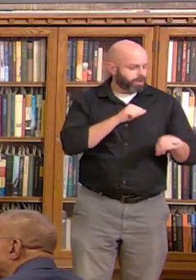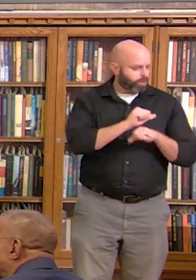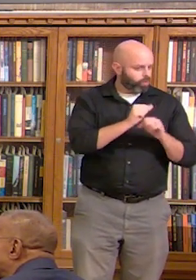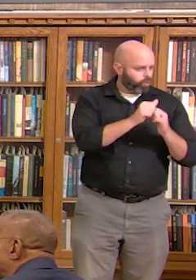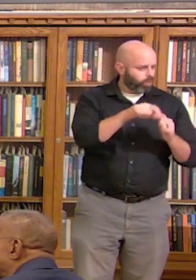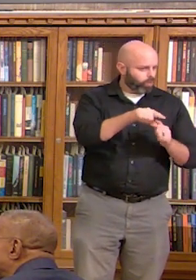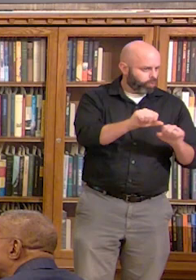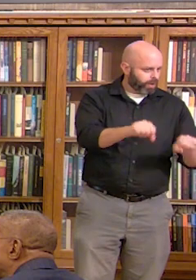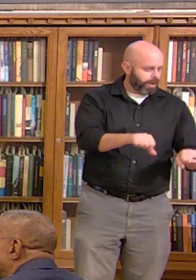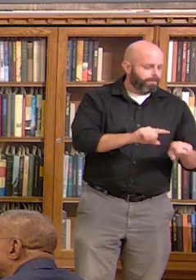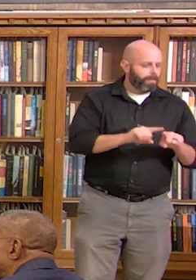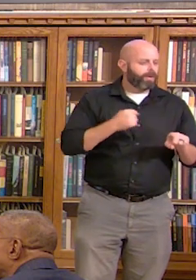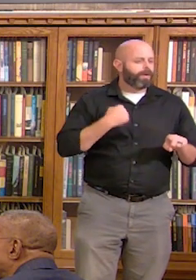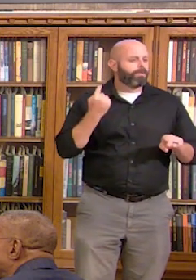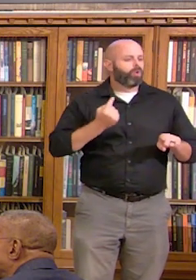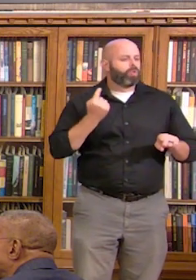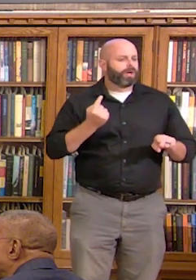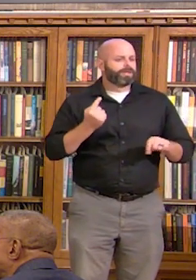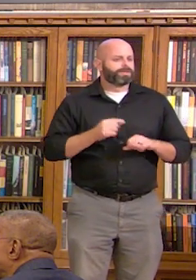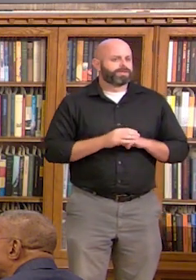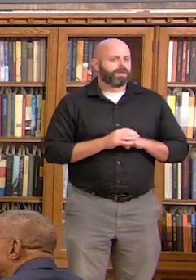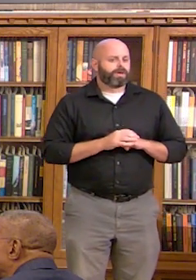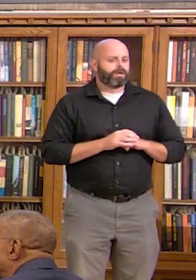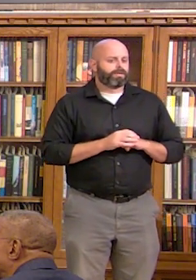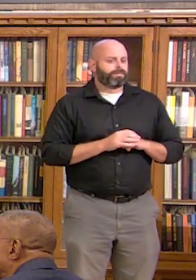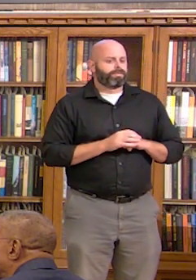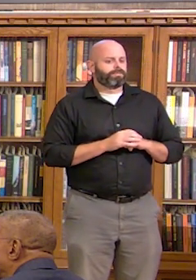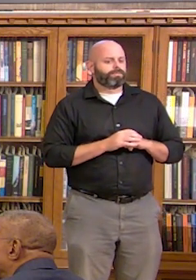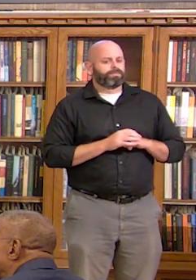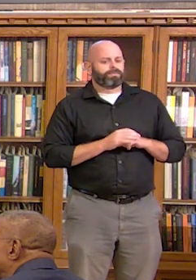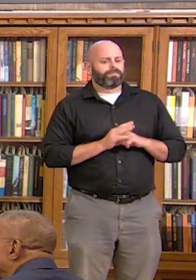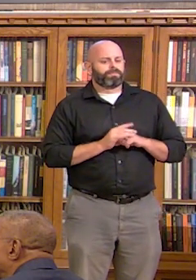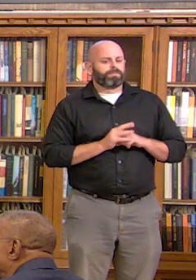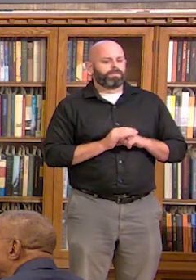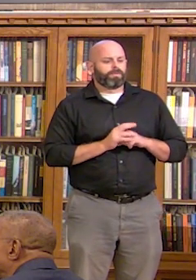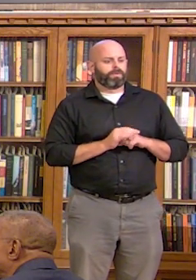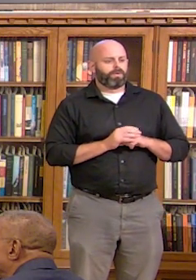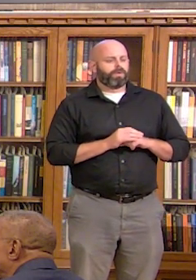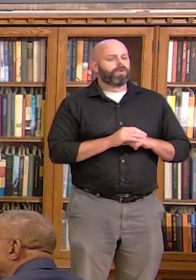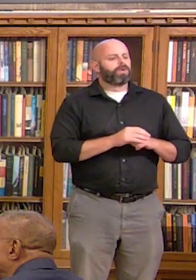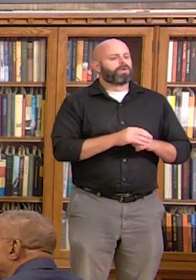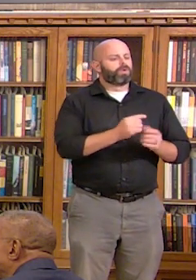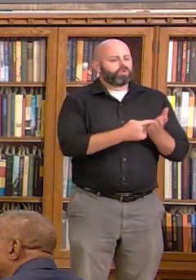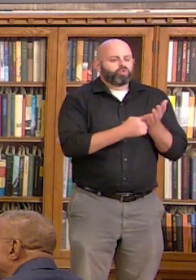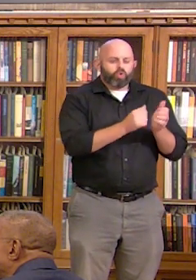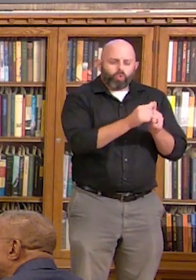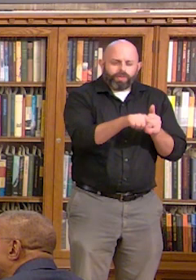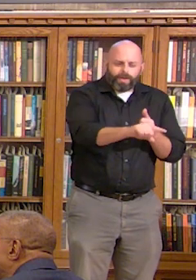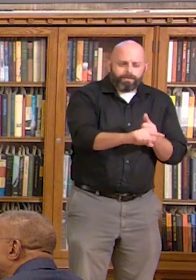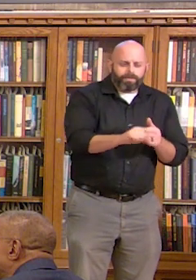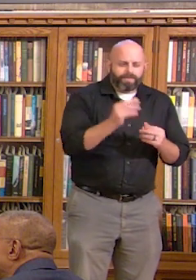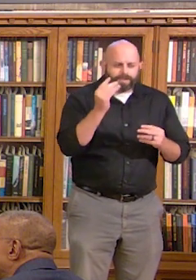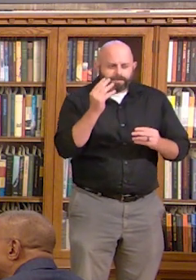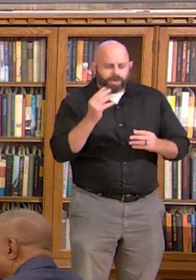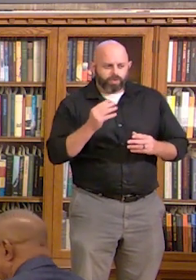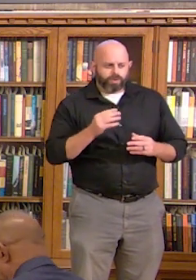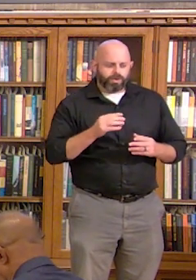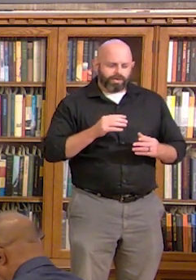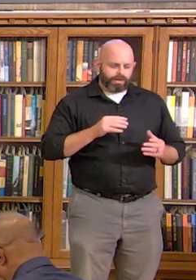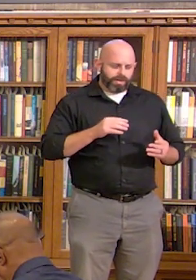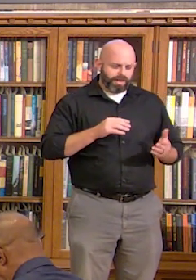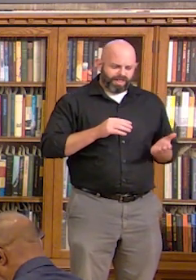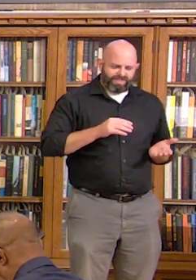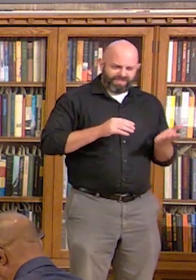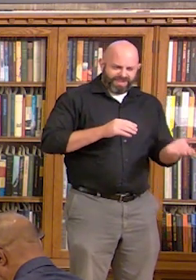always um always um consult them and think thinking about this is my lesson